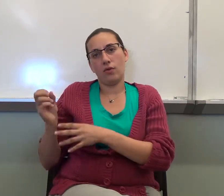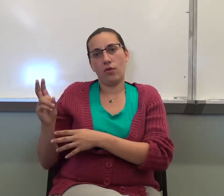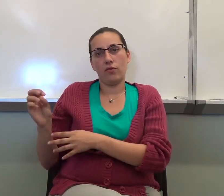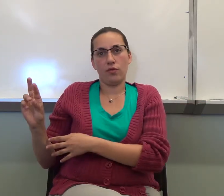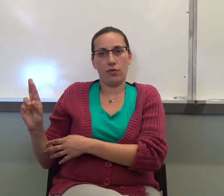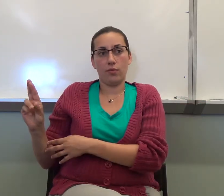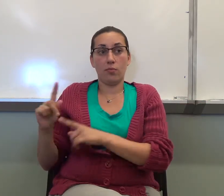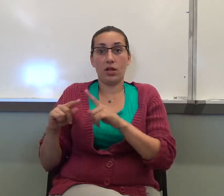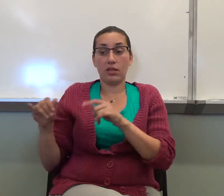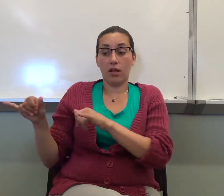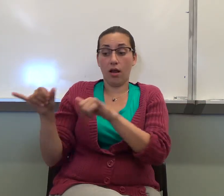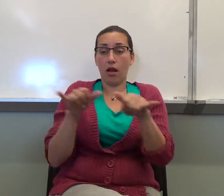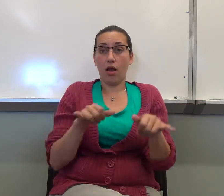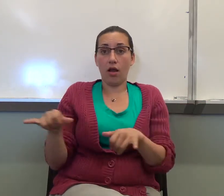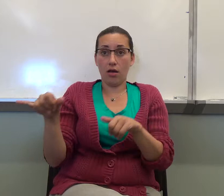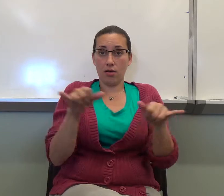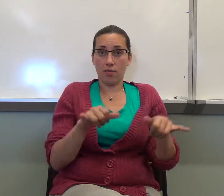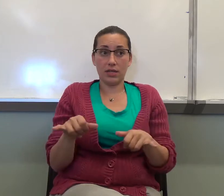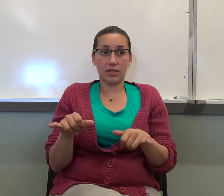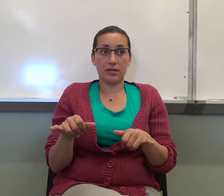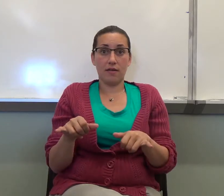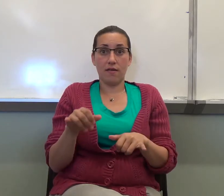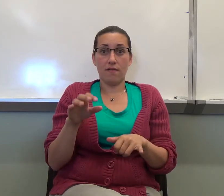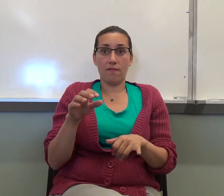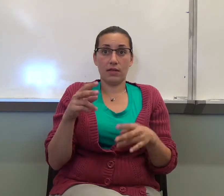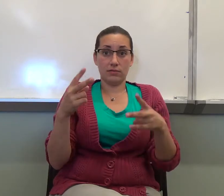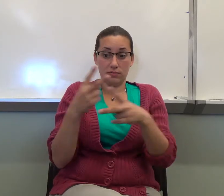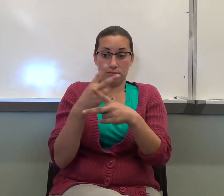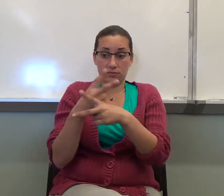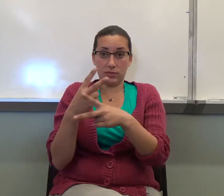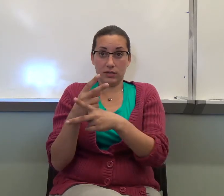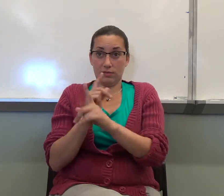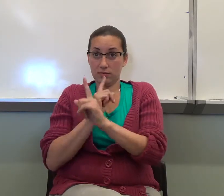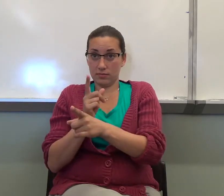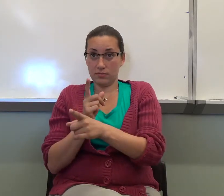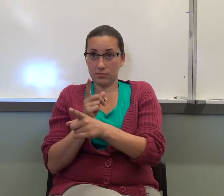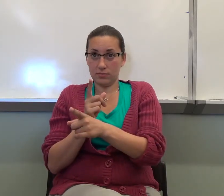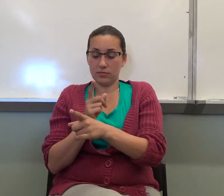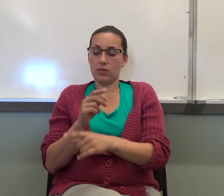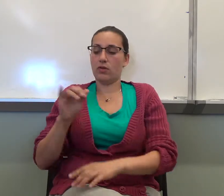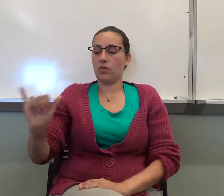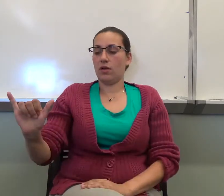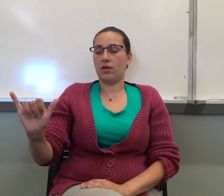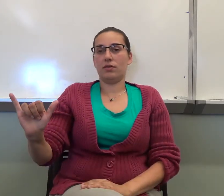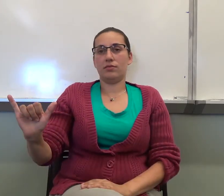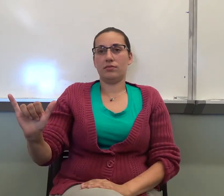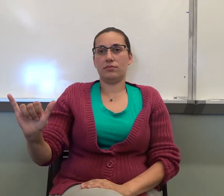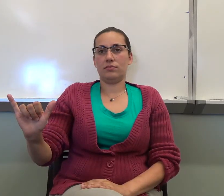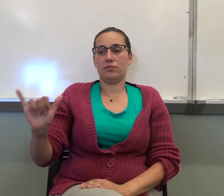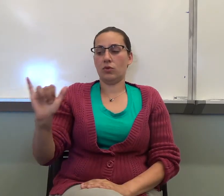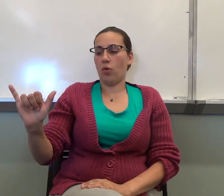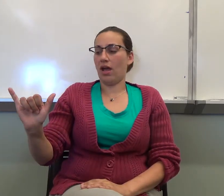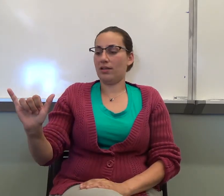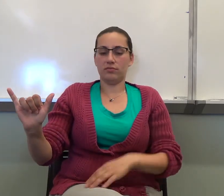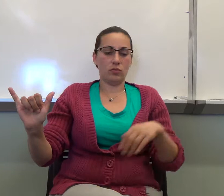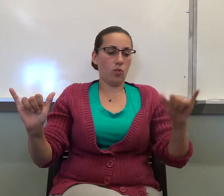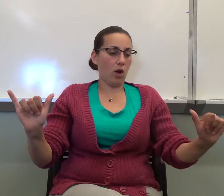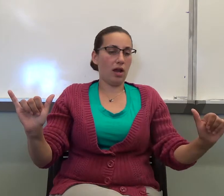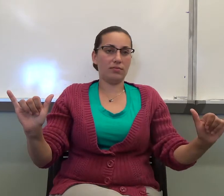factor here is obviously the y. So I'm going to pull the y out. Here it comes. And it's multiplying the sum of the